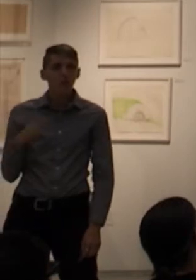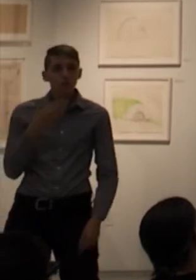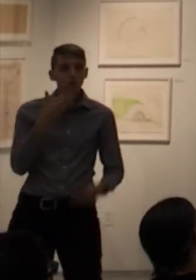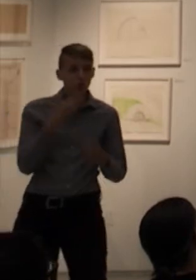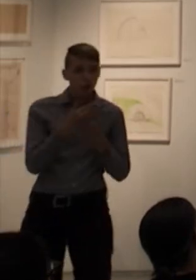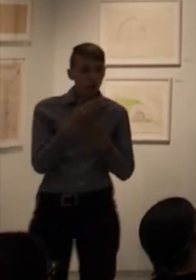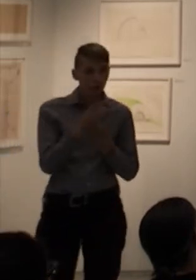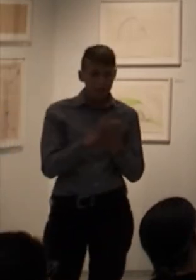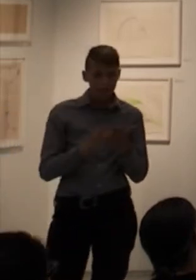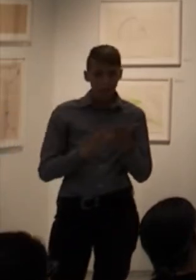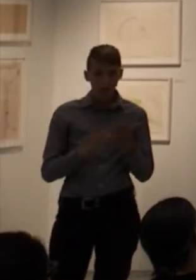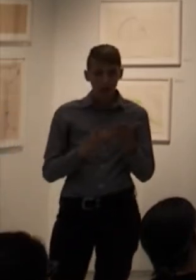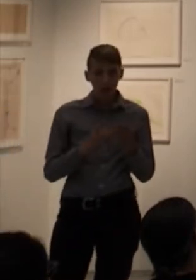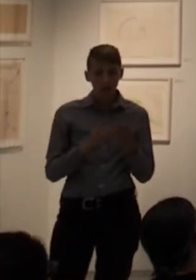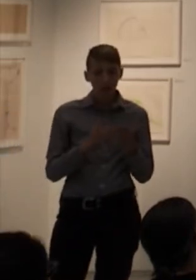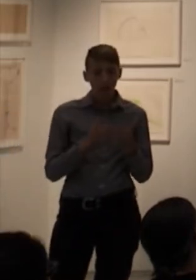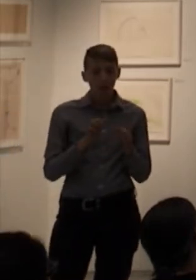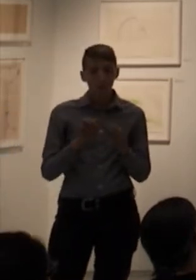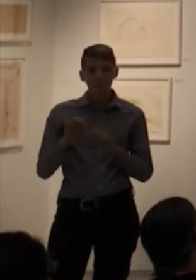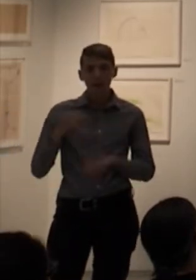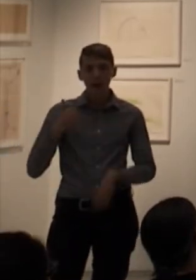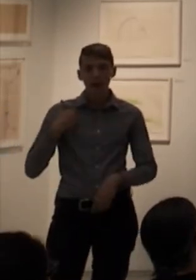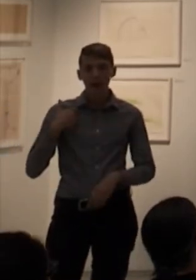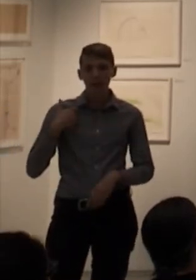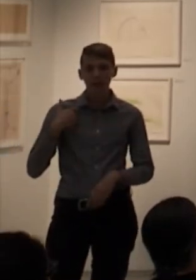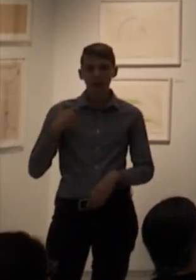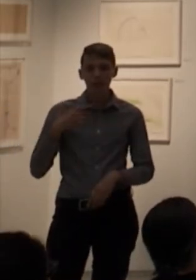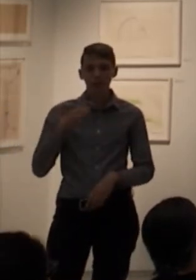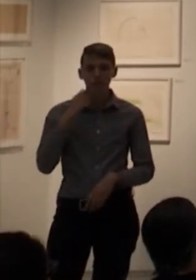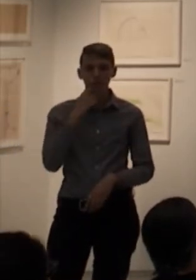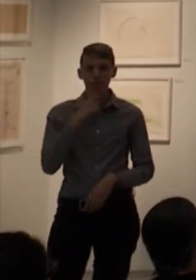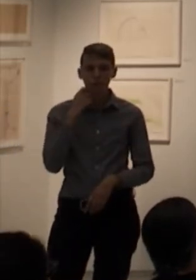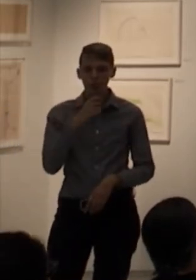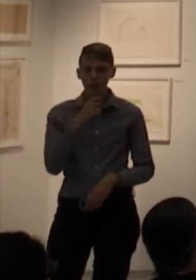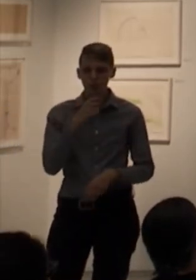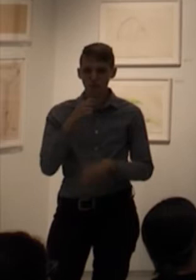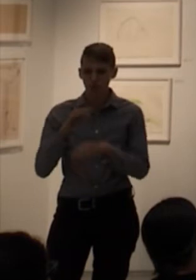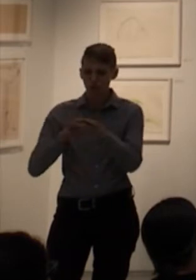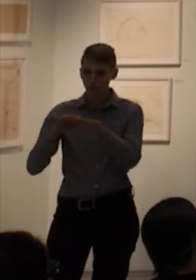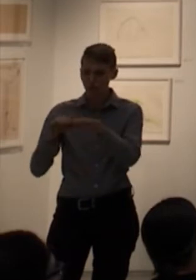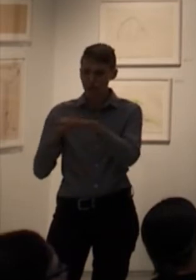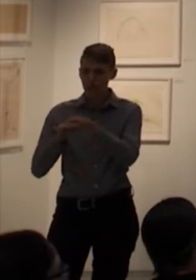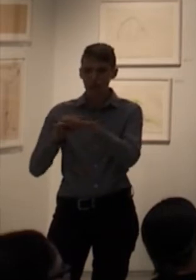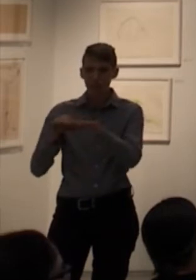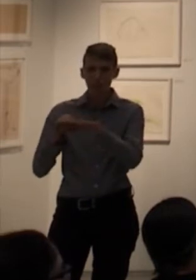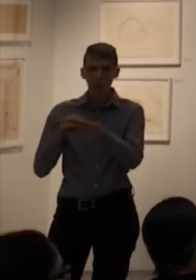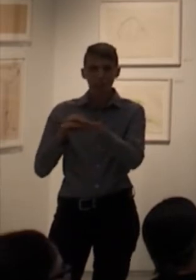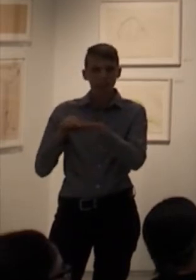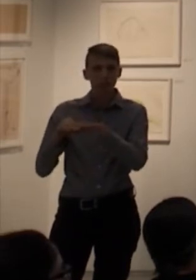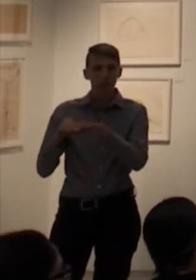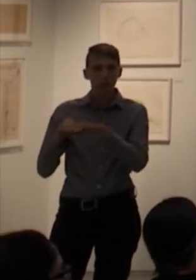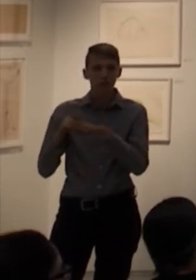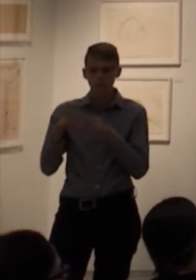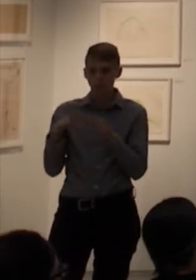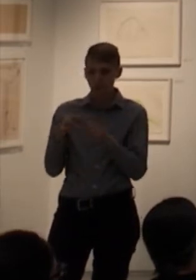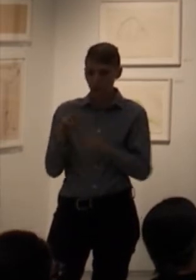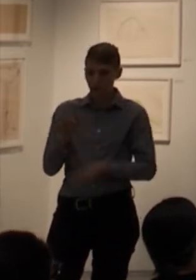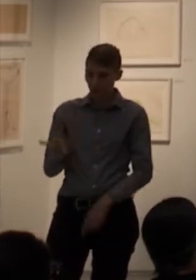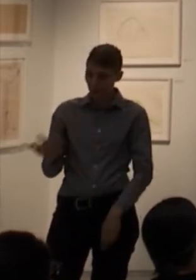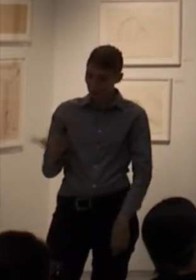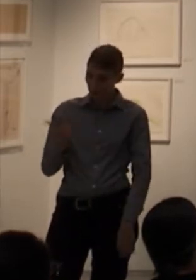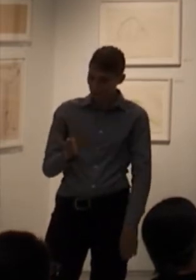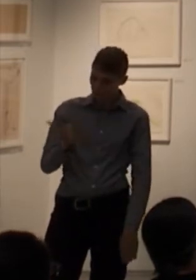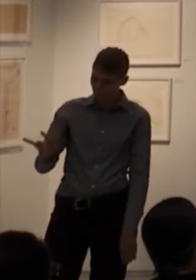design, but it had almost like a rubberized surface over the whole thing, and so that when you were pressing